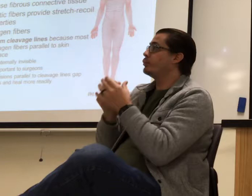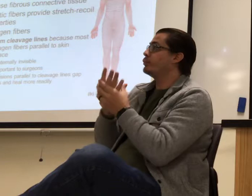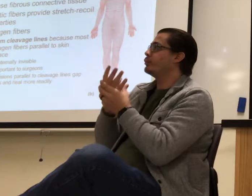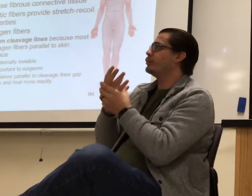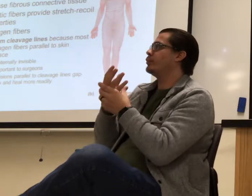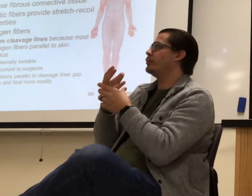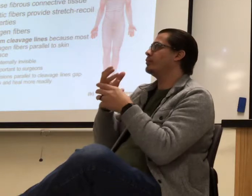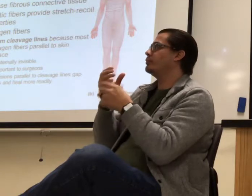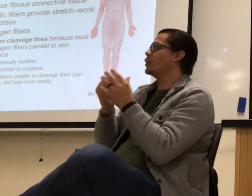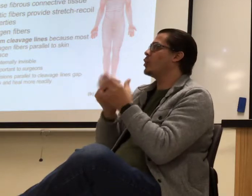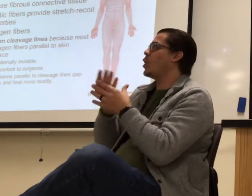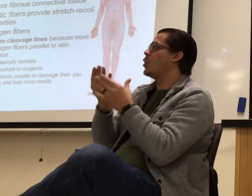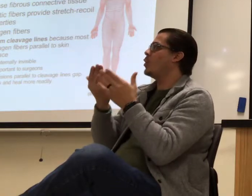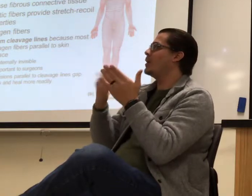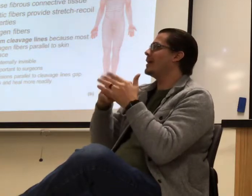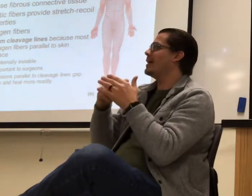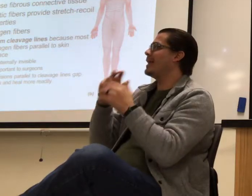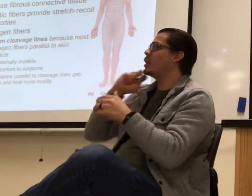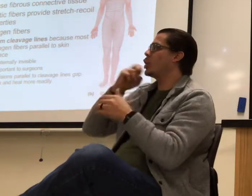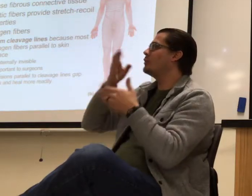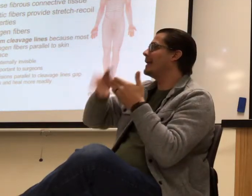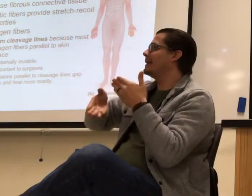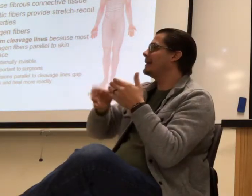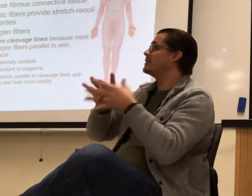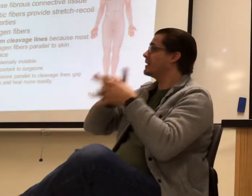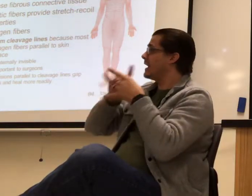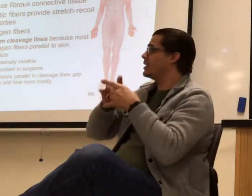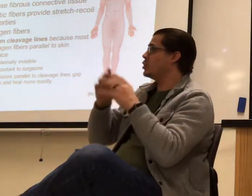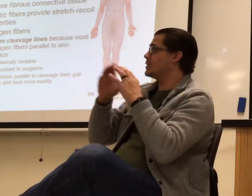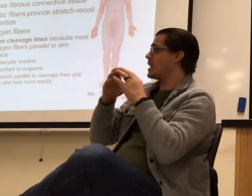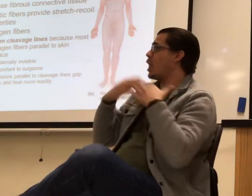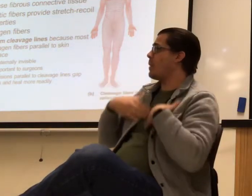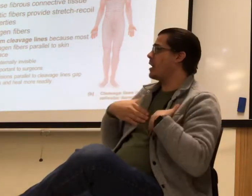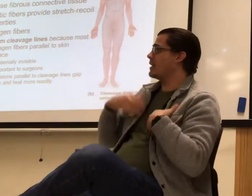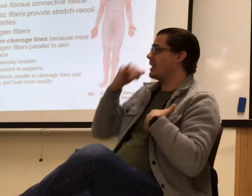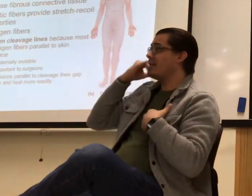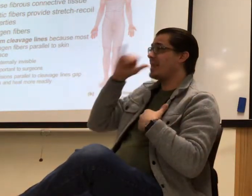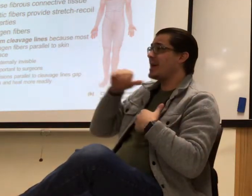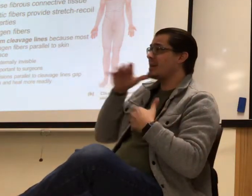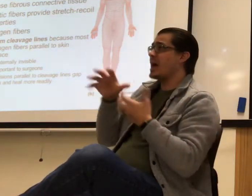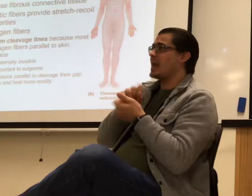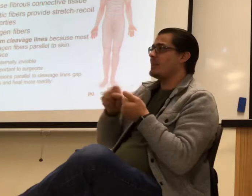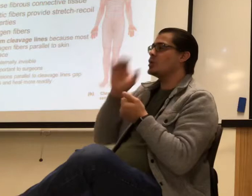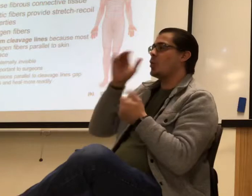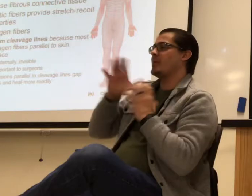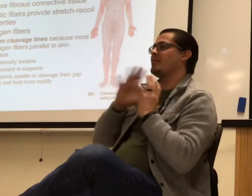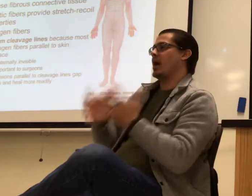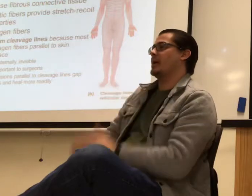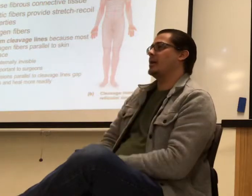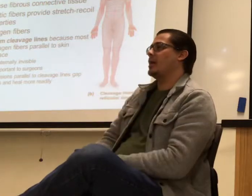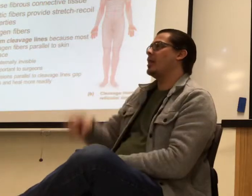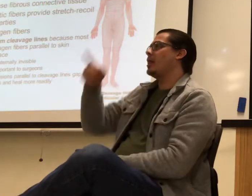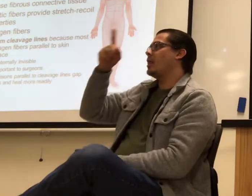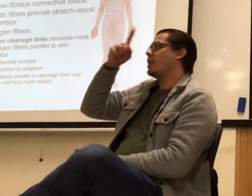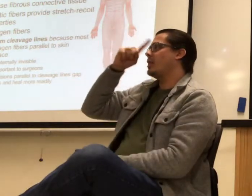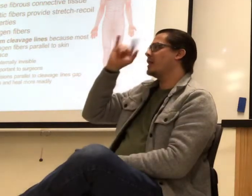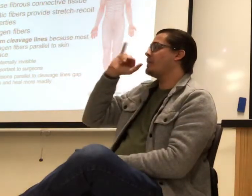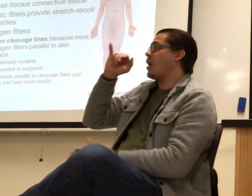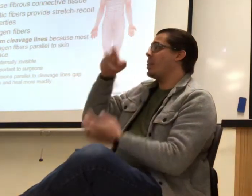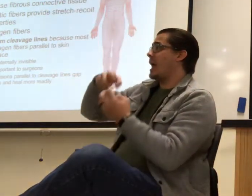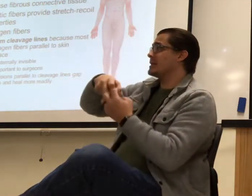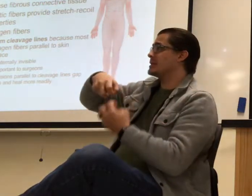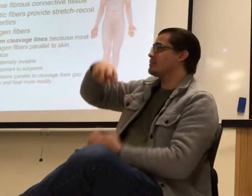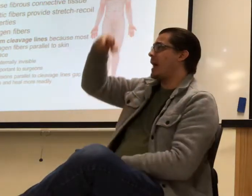the nerve ending. Okay. Okay, so it's all about the cell body. As long as those aren't damaged, you're fine. Think about like spinal